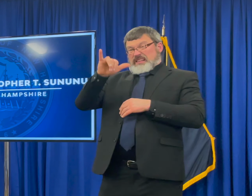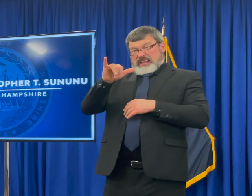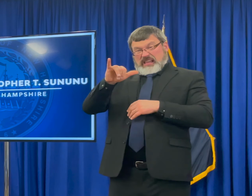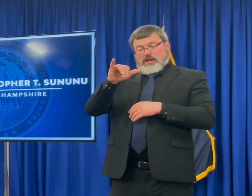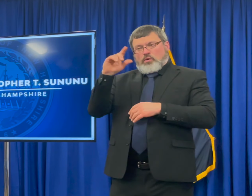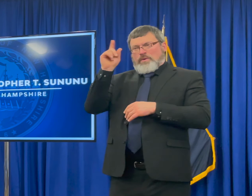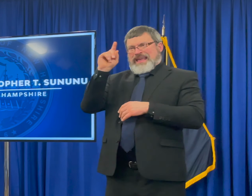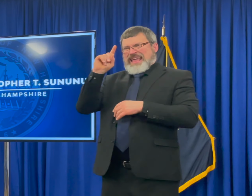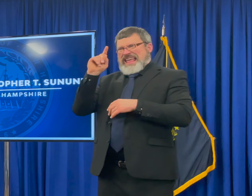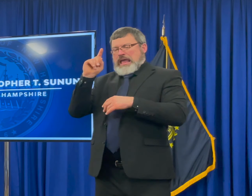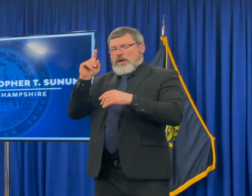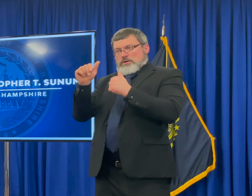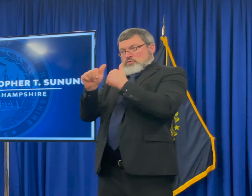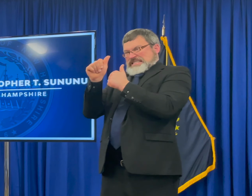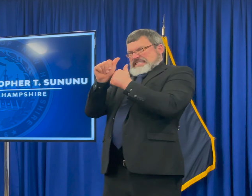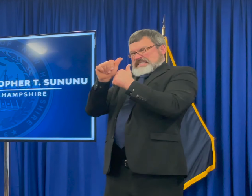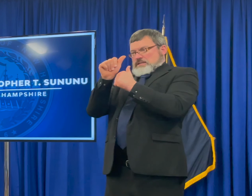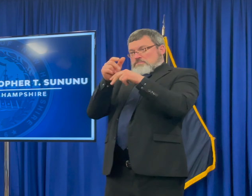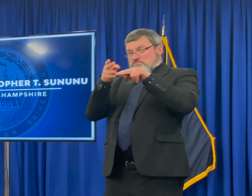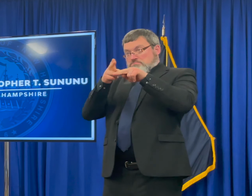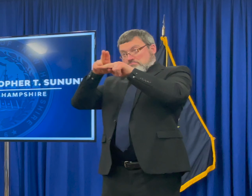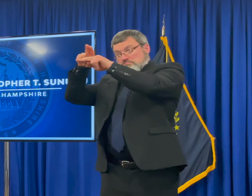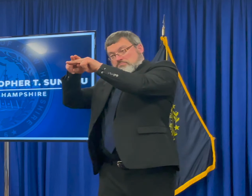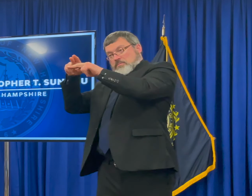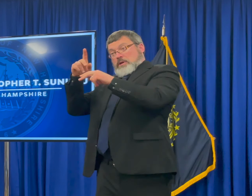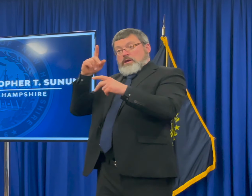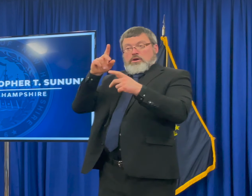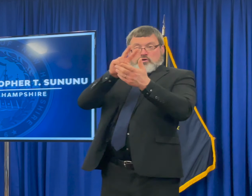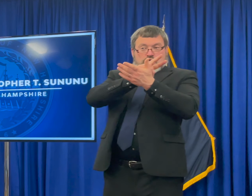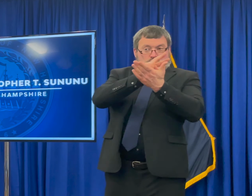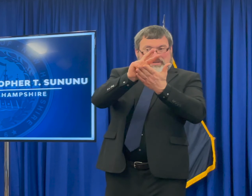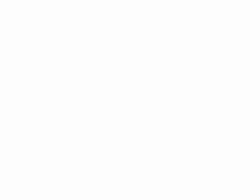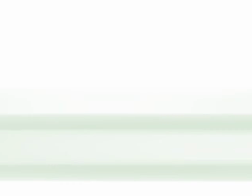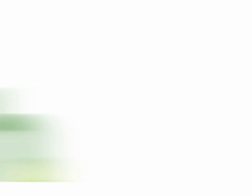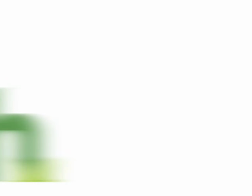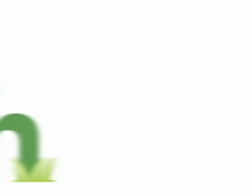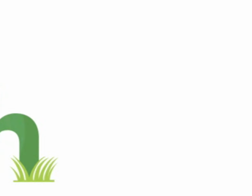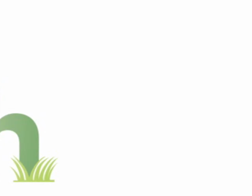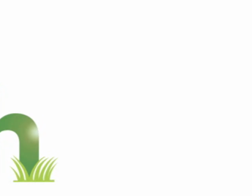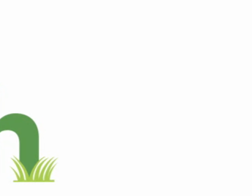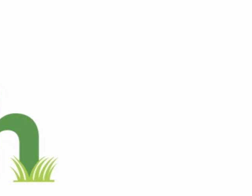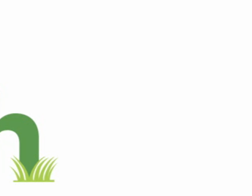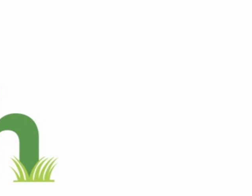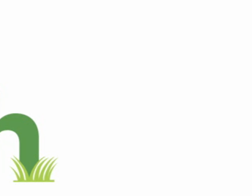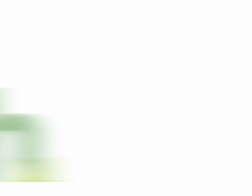the burden of quarantine on people was favorable to go from 14 days to 10 days.